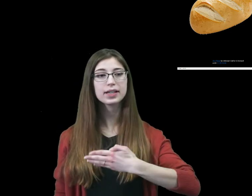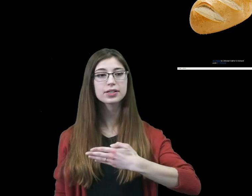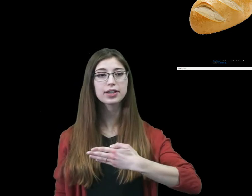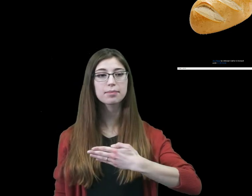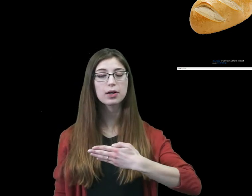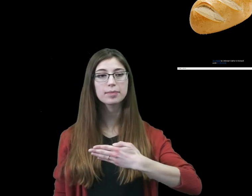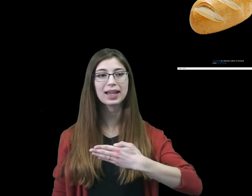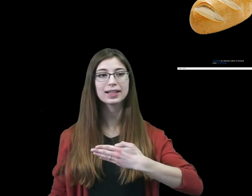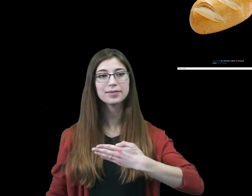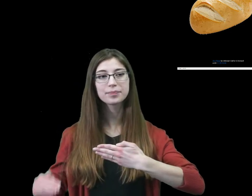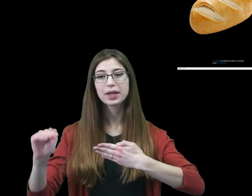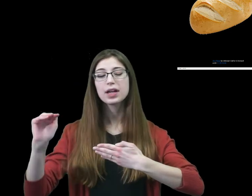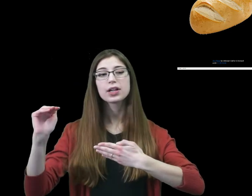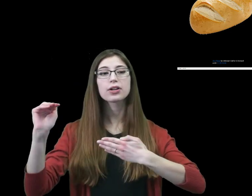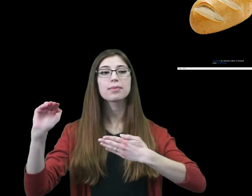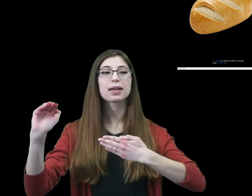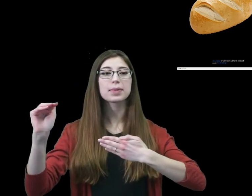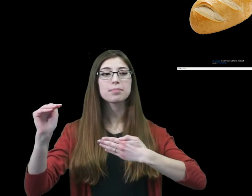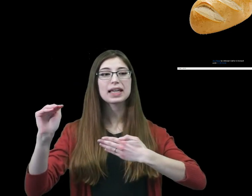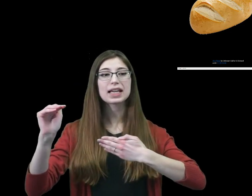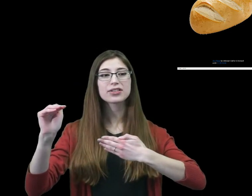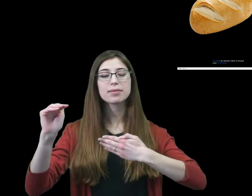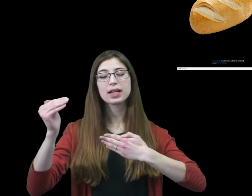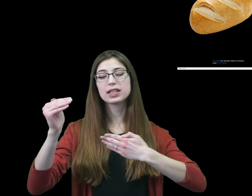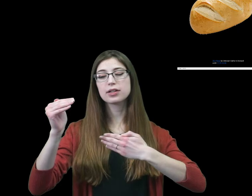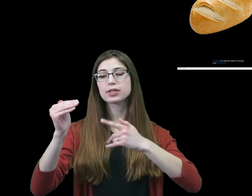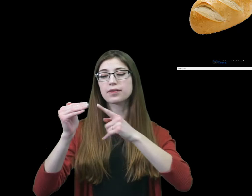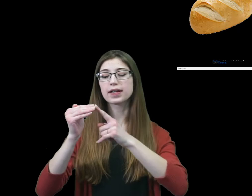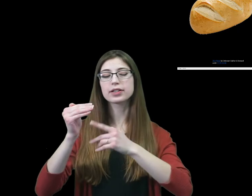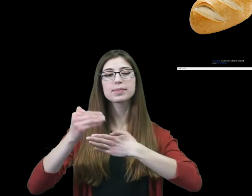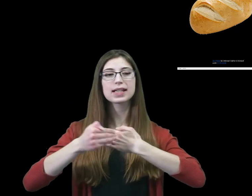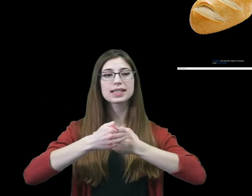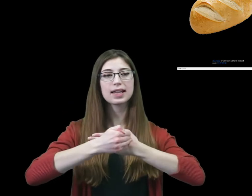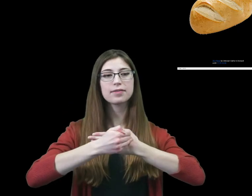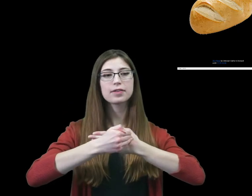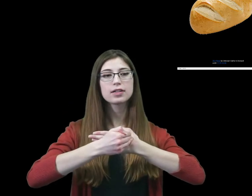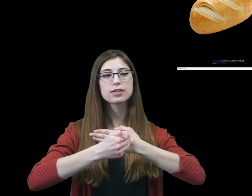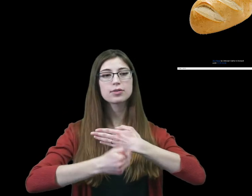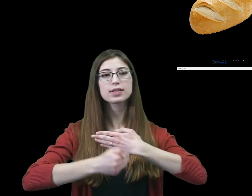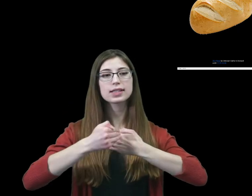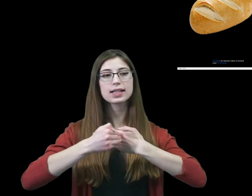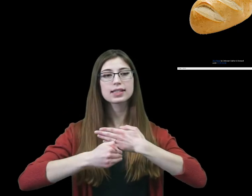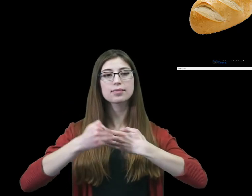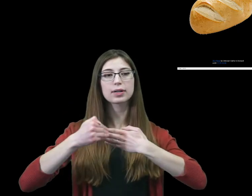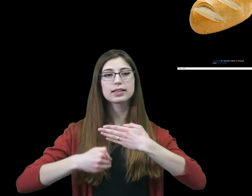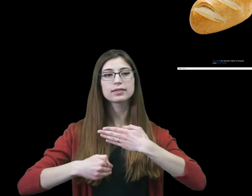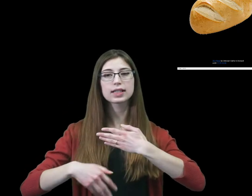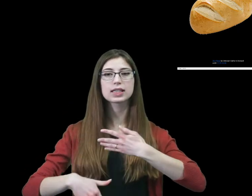turn it palm in. You're going to make a bent B hand shape and use your fingertips as a knife to slice the bread into a